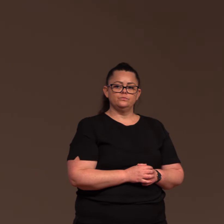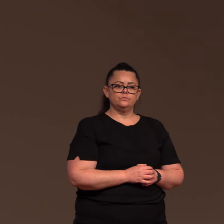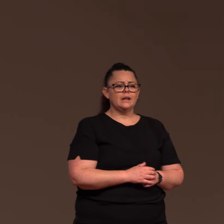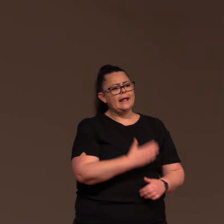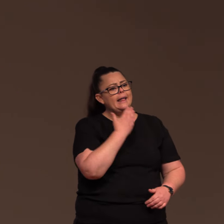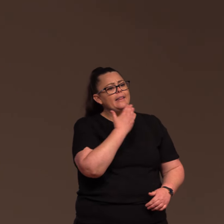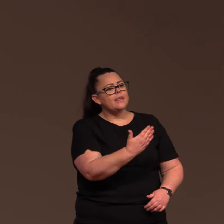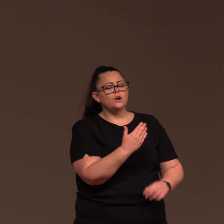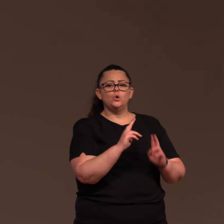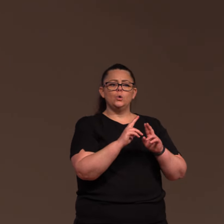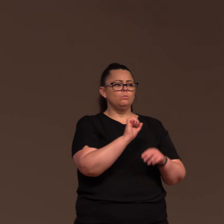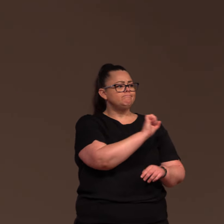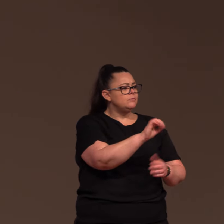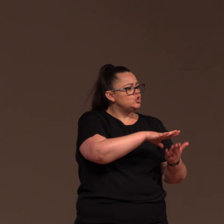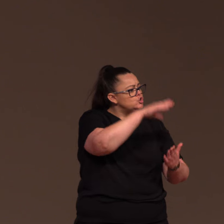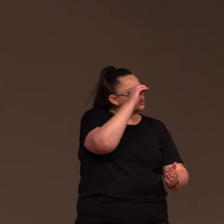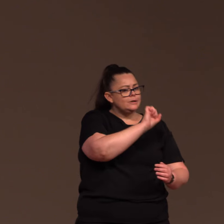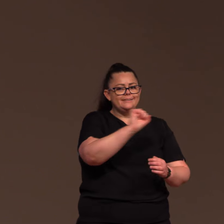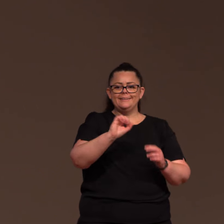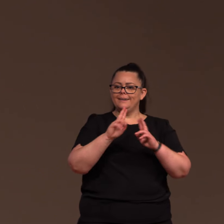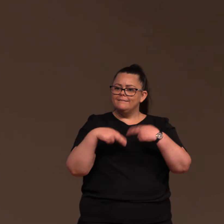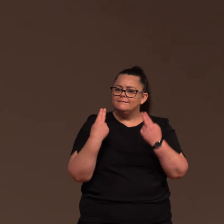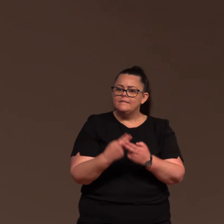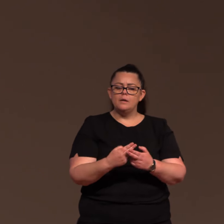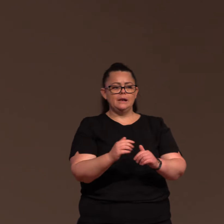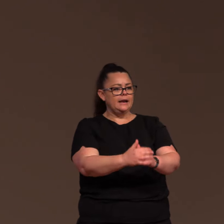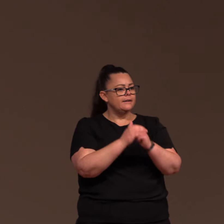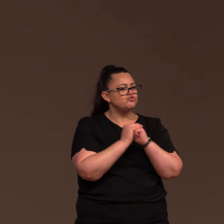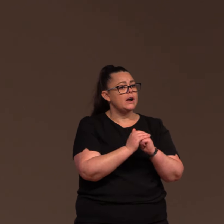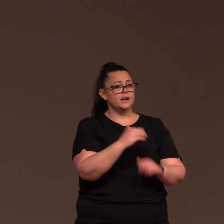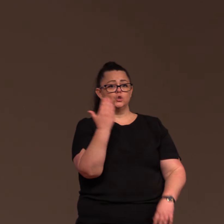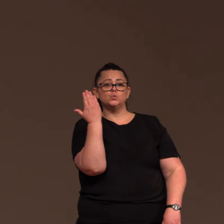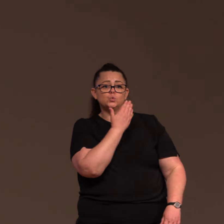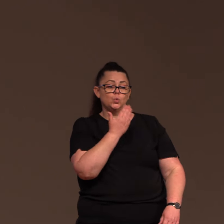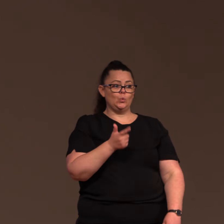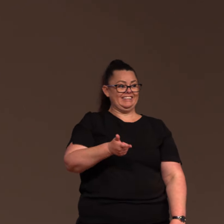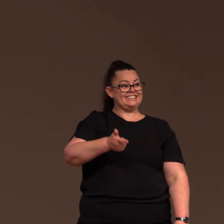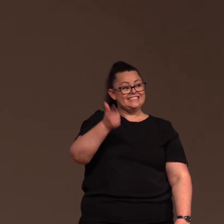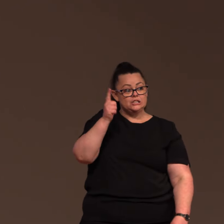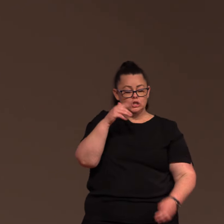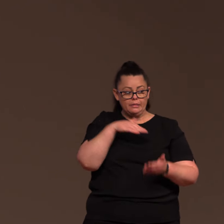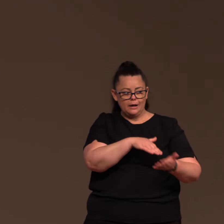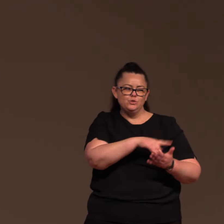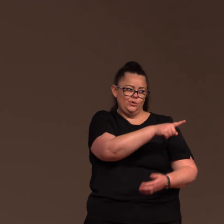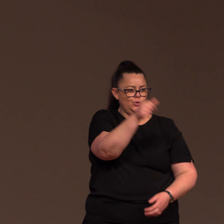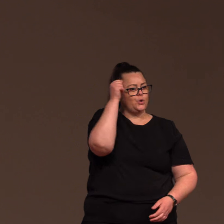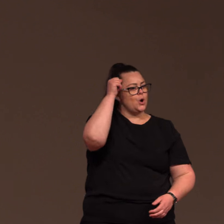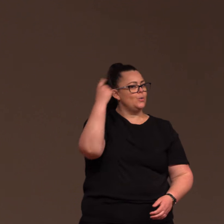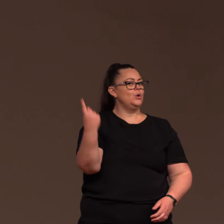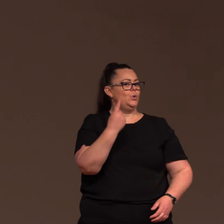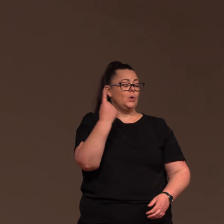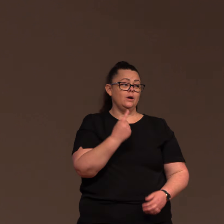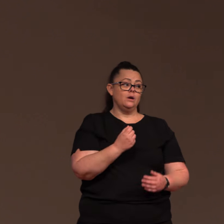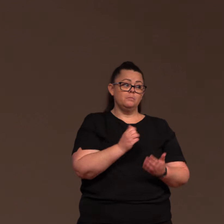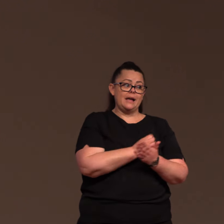ones, schools and communities, all those fantastic teachers that helped you every step of the way. You know who they are. You need to make sure